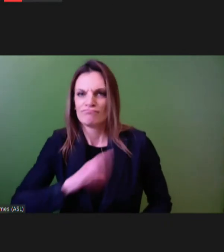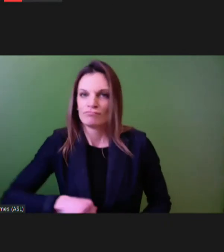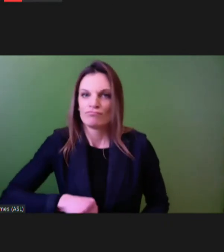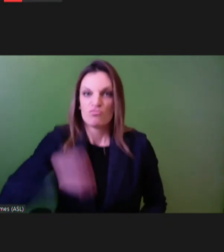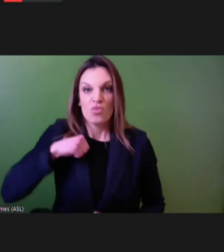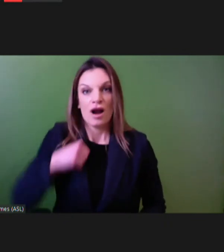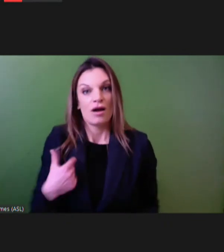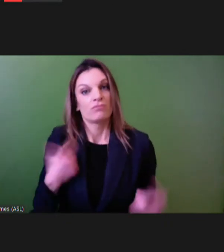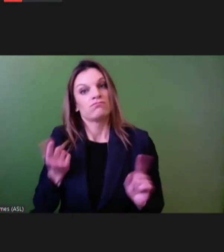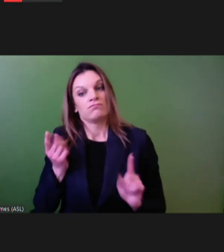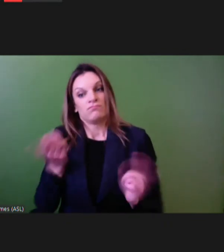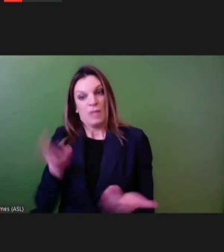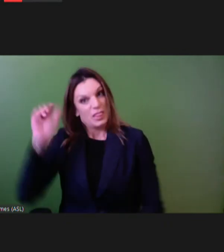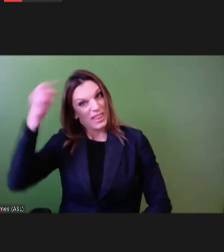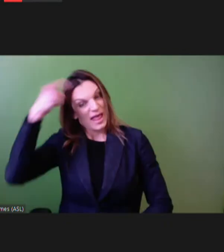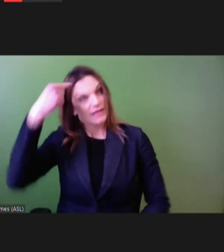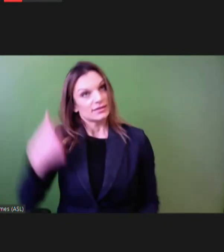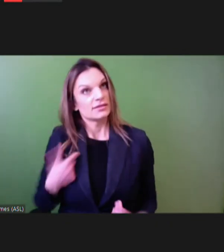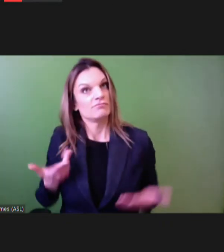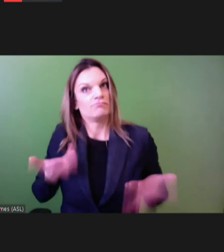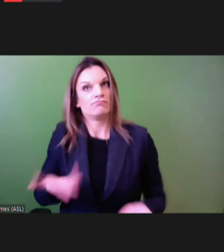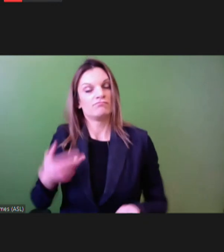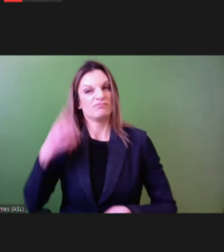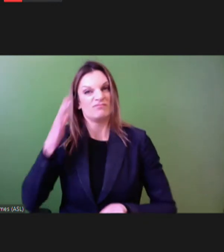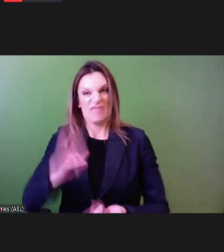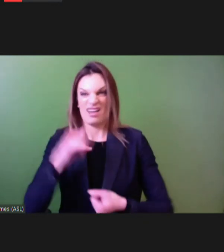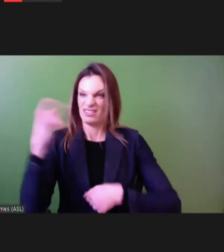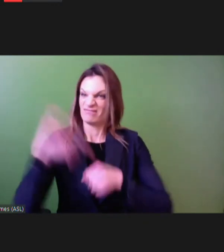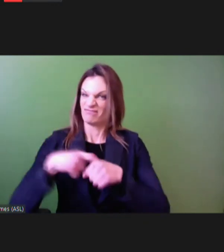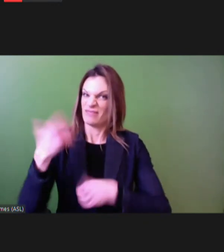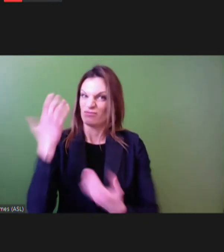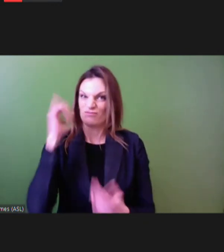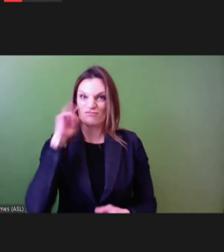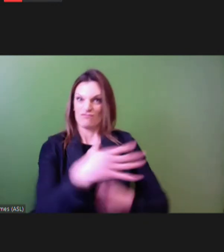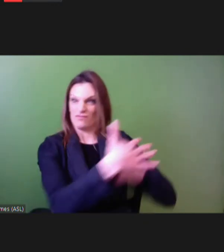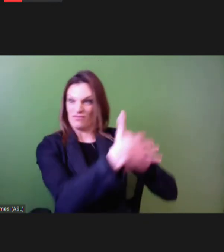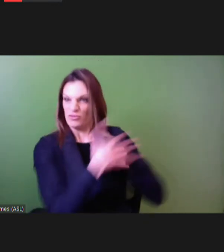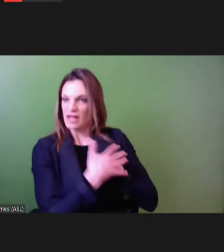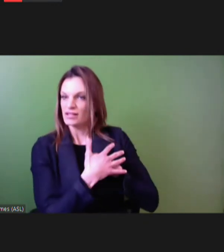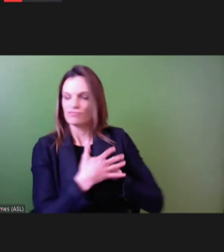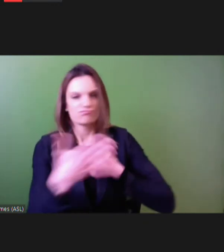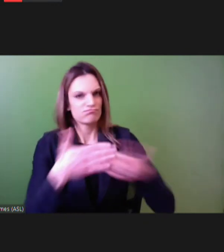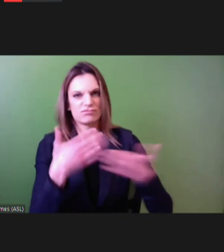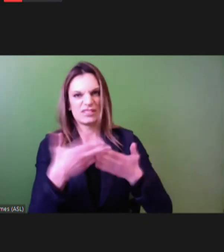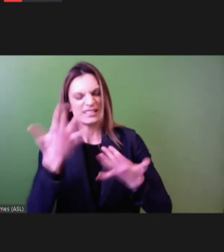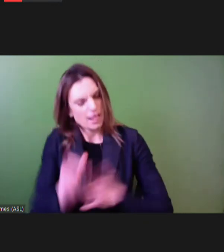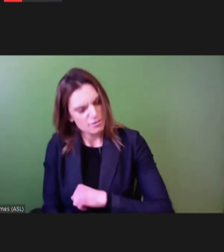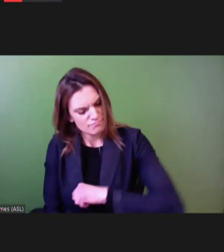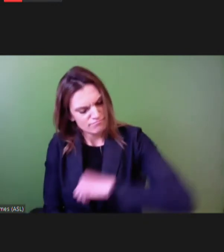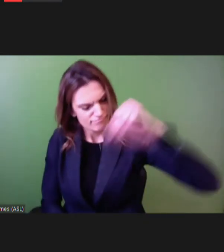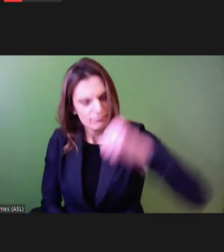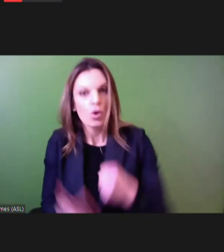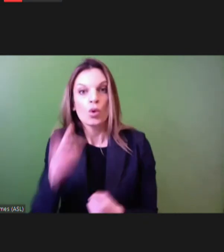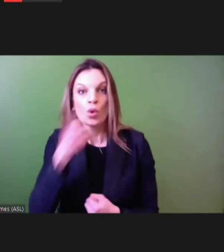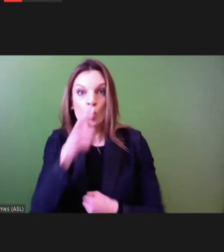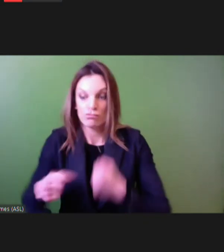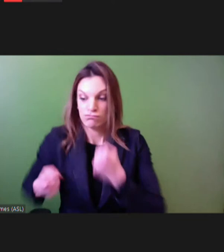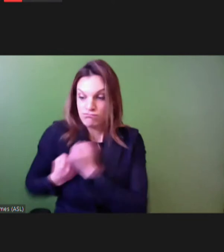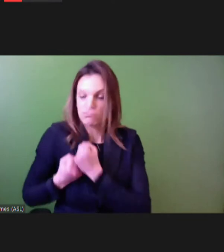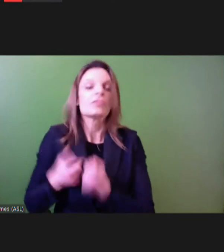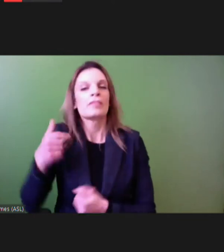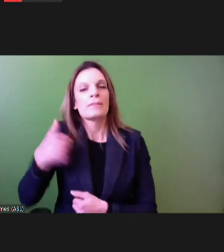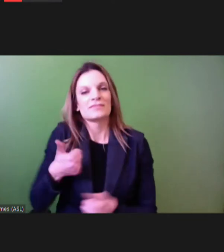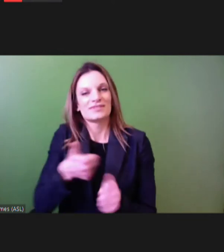in Lansing, that we stood in this voter suppressive measure, and standing with us was the mayor of the city of Detroit. And it is my pleasure